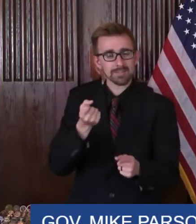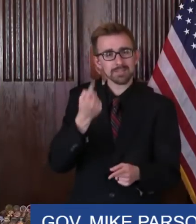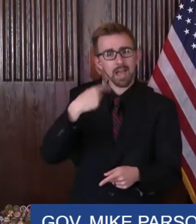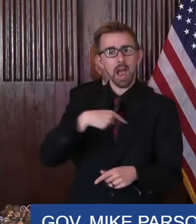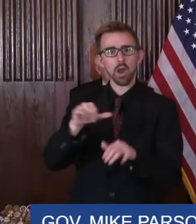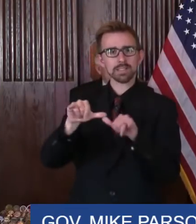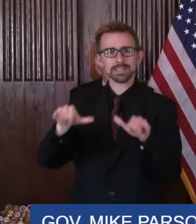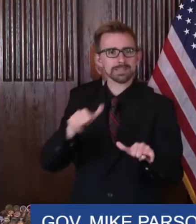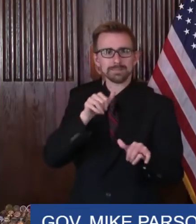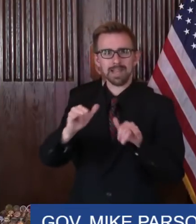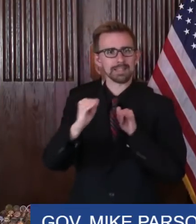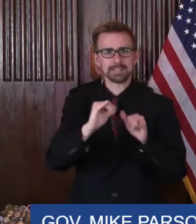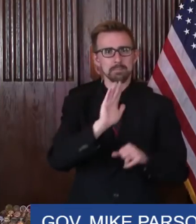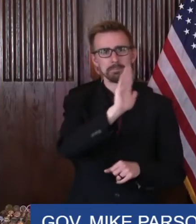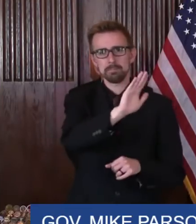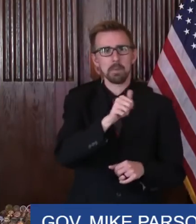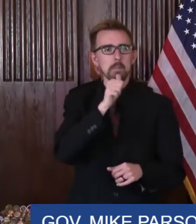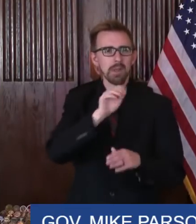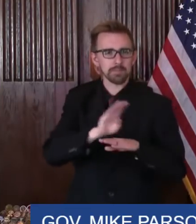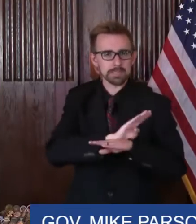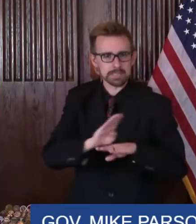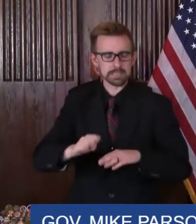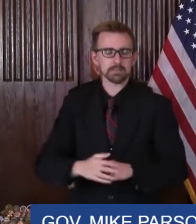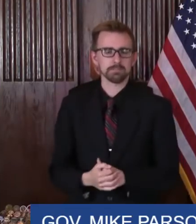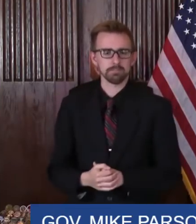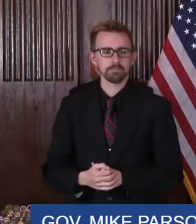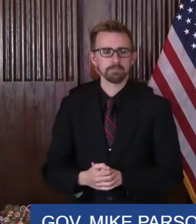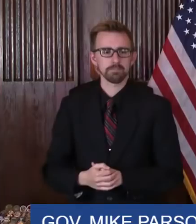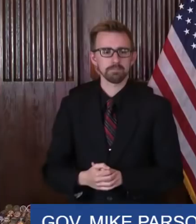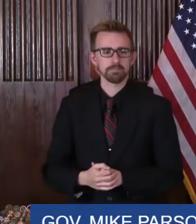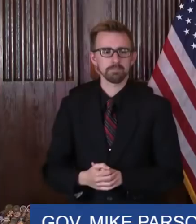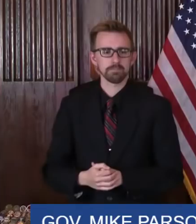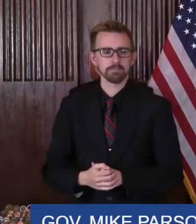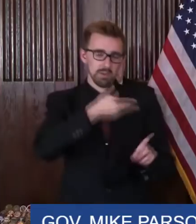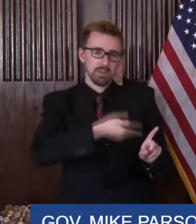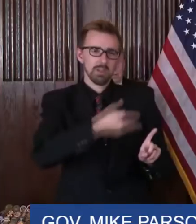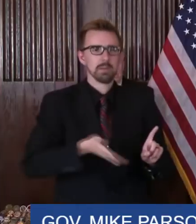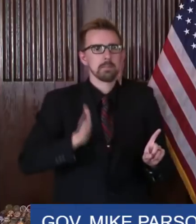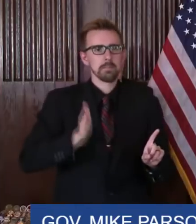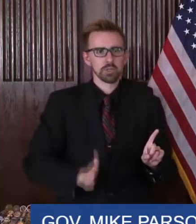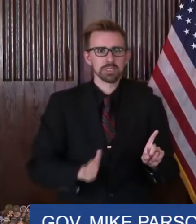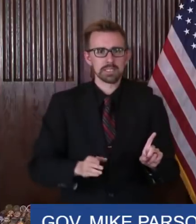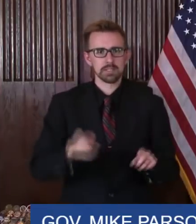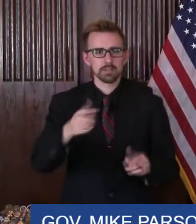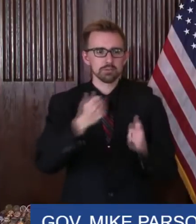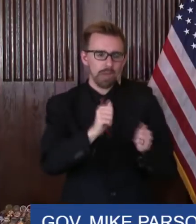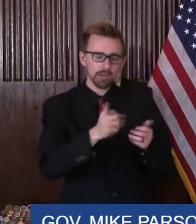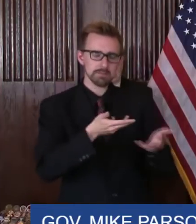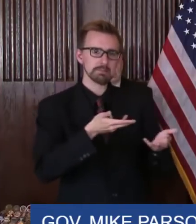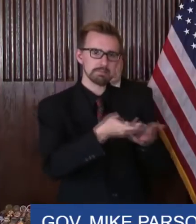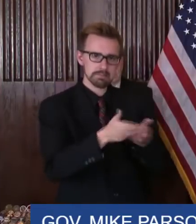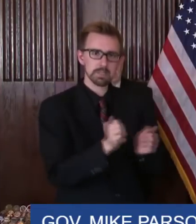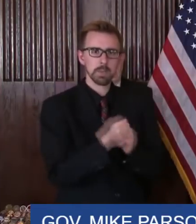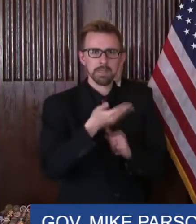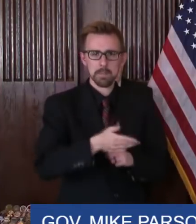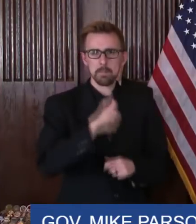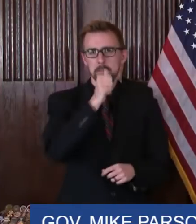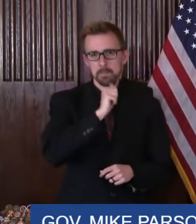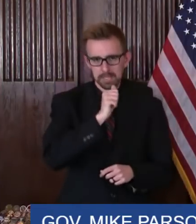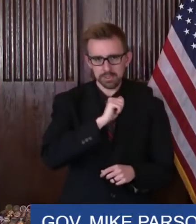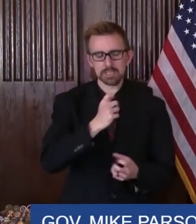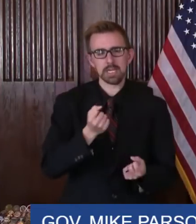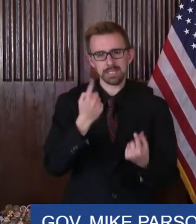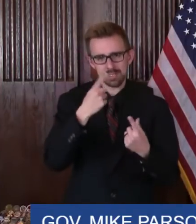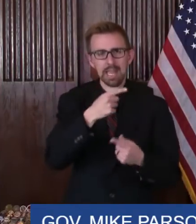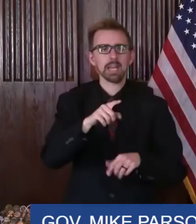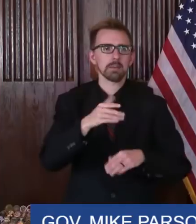systems are just not there yet. And we hope that you will treat our team members with courtesy and recognize that they are helping thousands of people